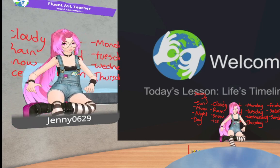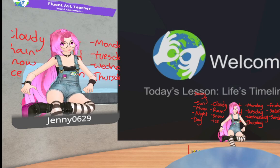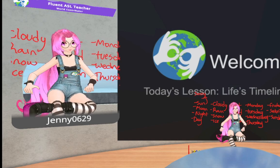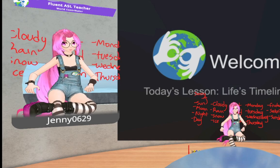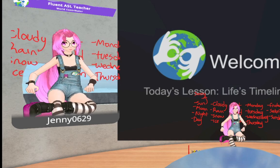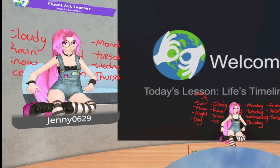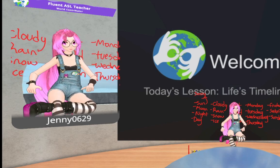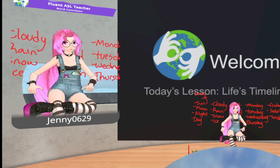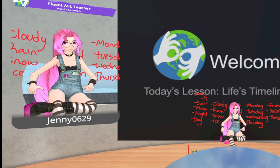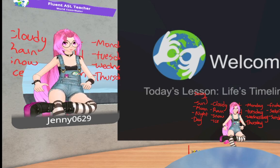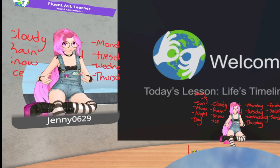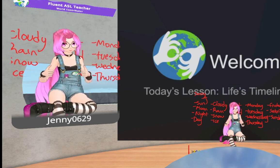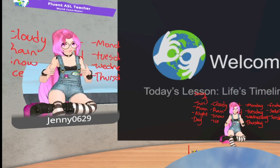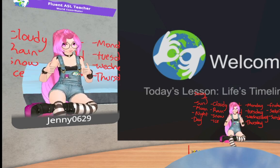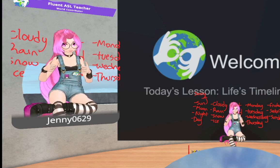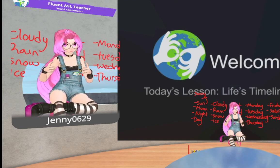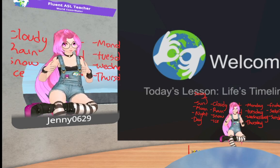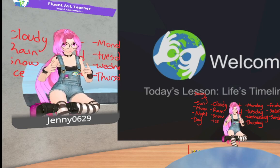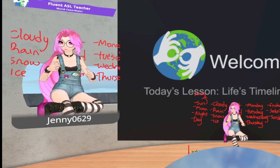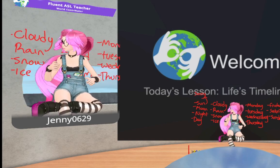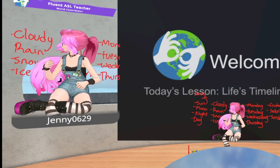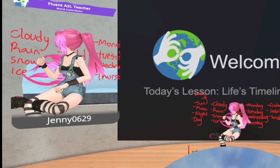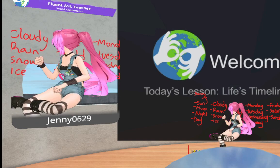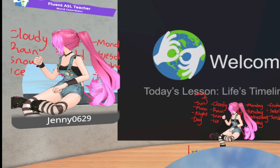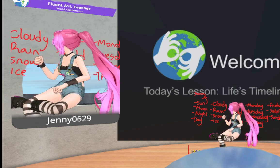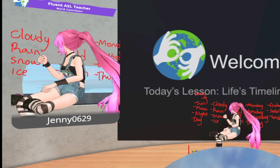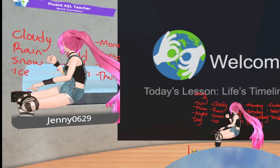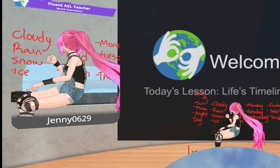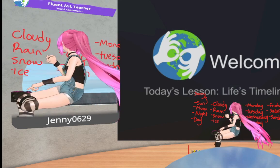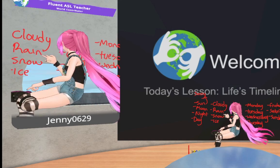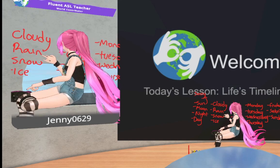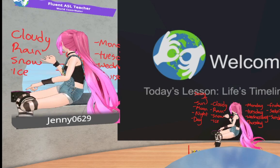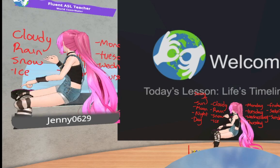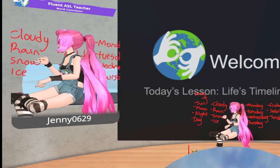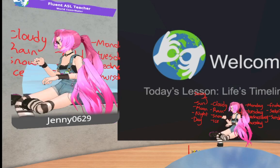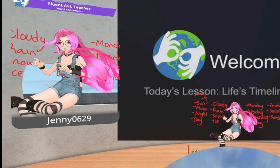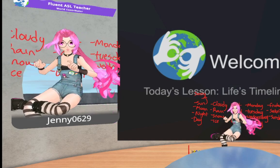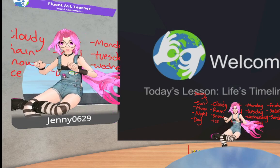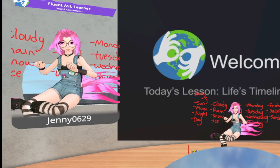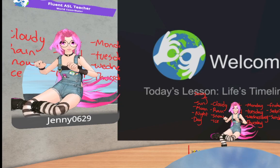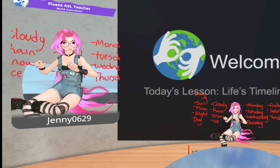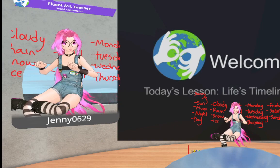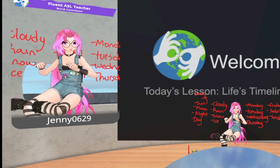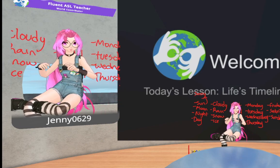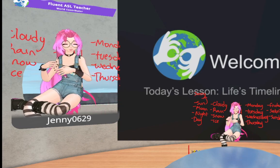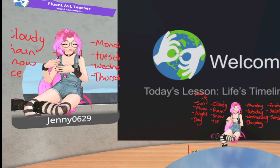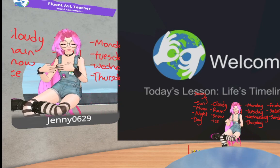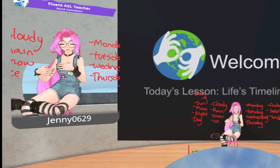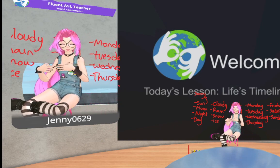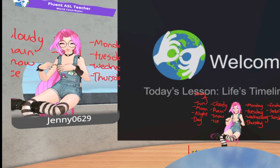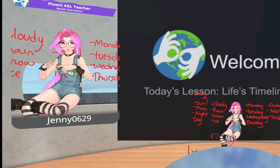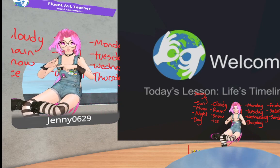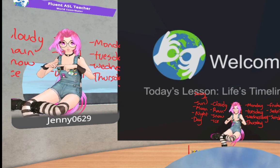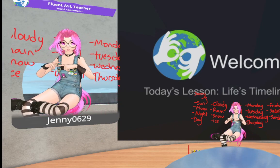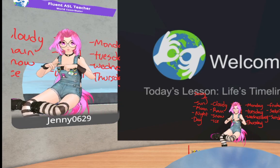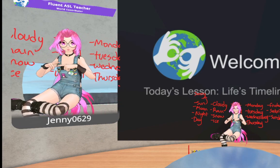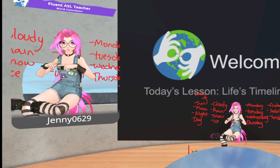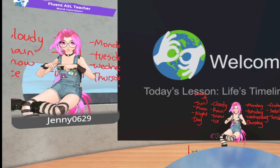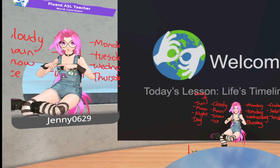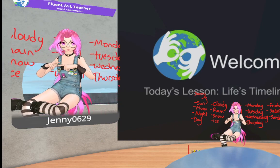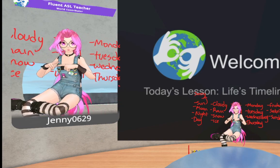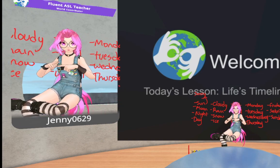gun. Yeah. Good question. And any other questions before we move on to the